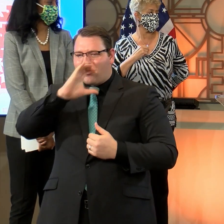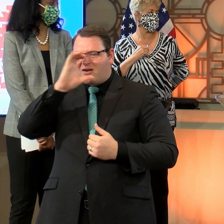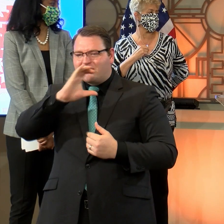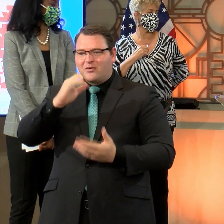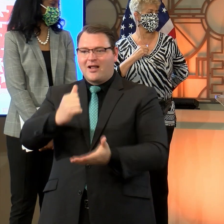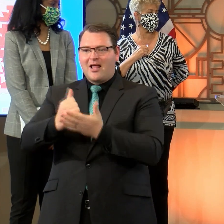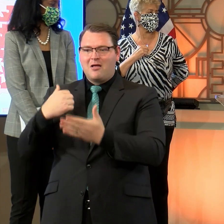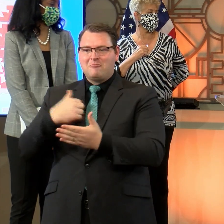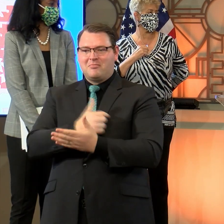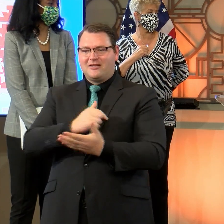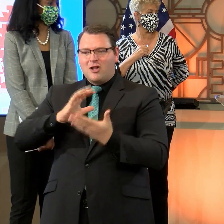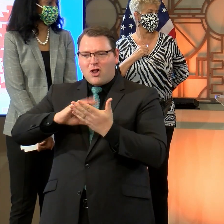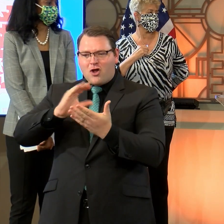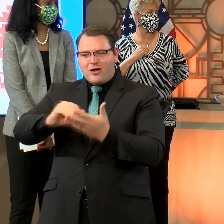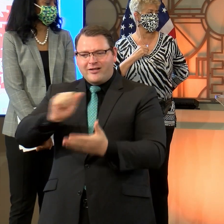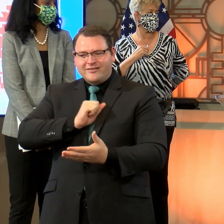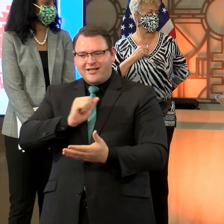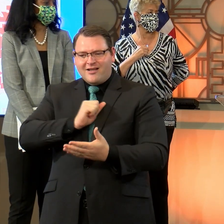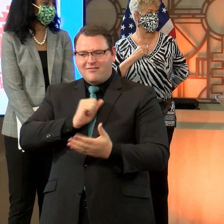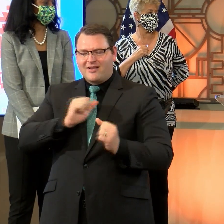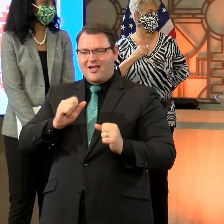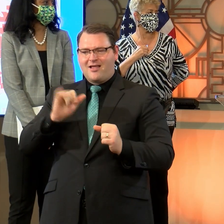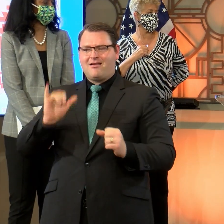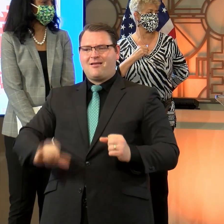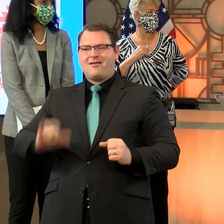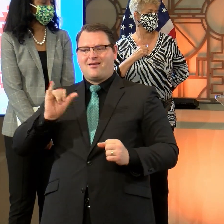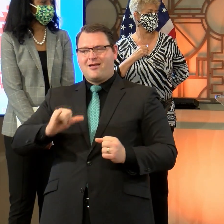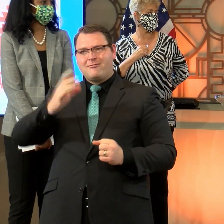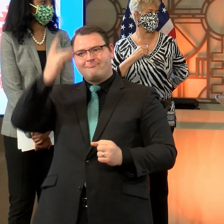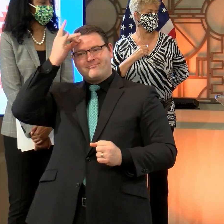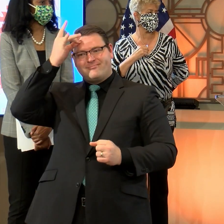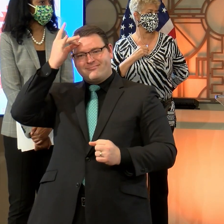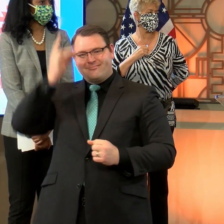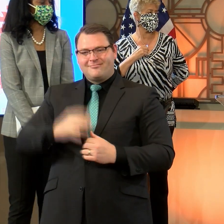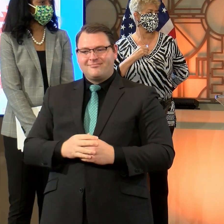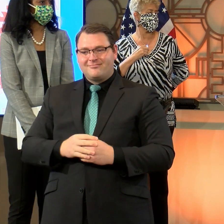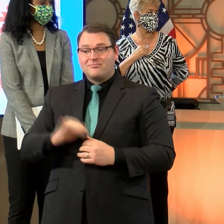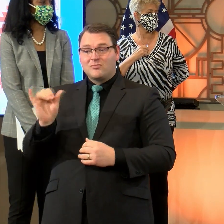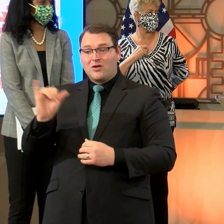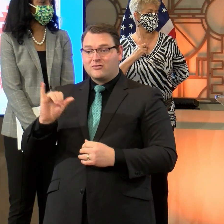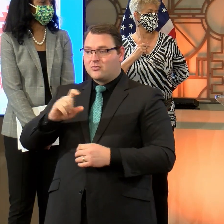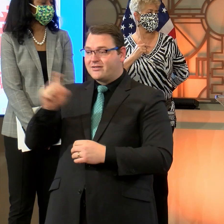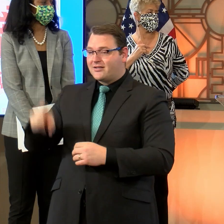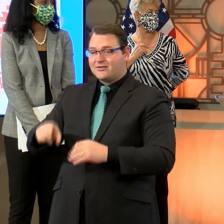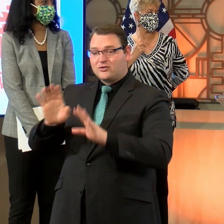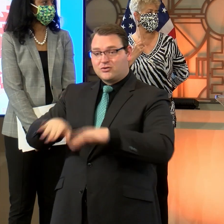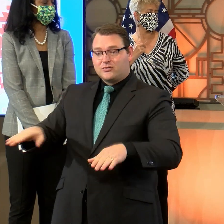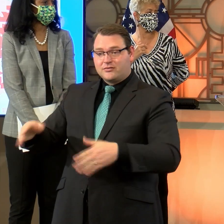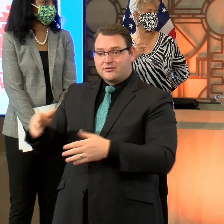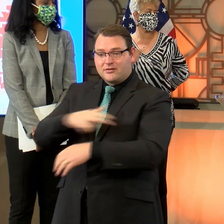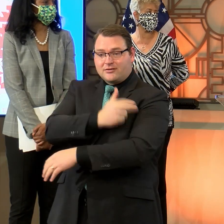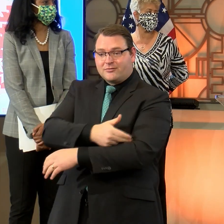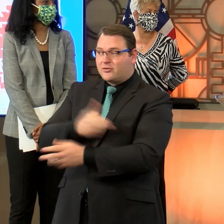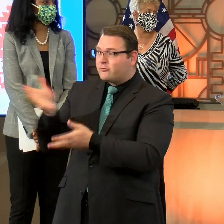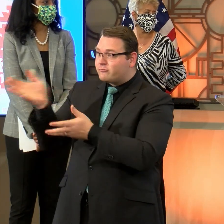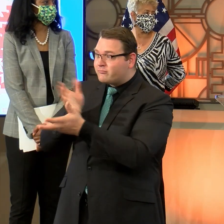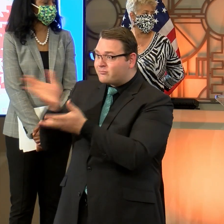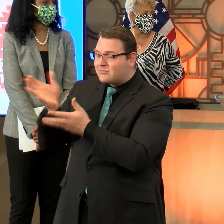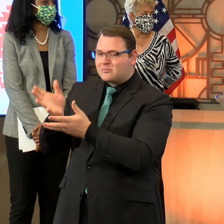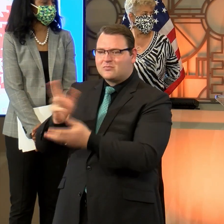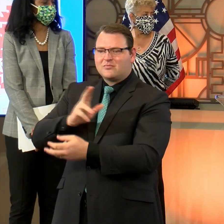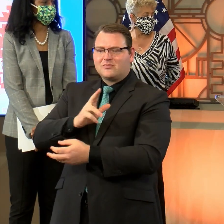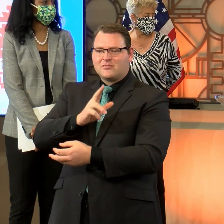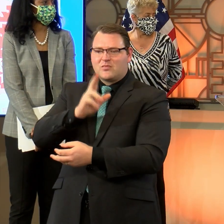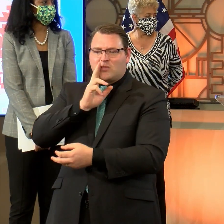educate ourselves in the most creative of ways. And we've worked with Texas Children's Hospital, the Houston Health Department, Baylor